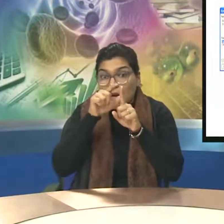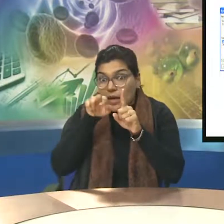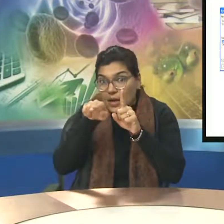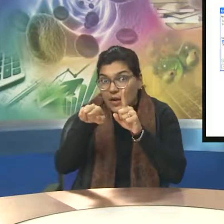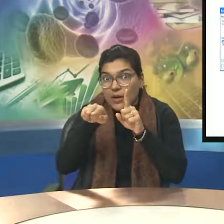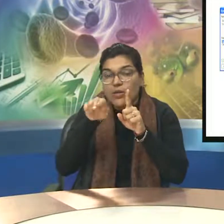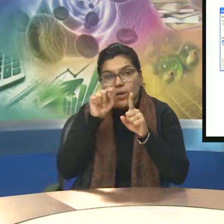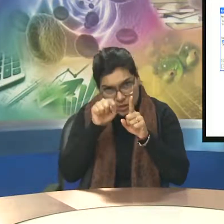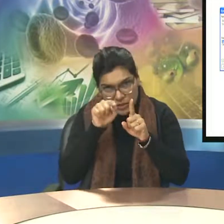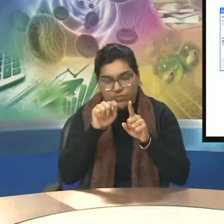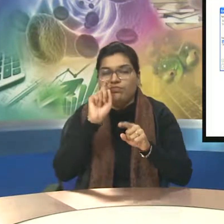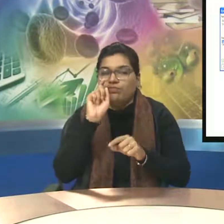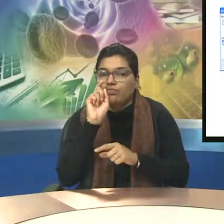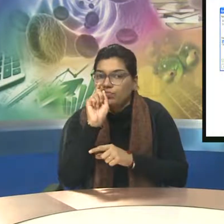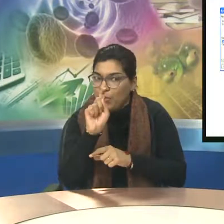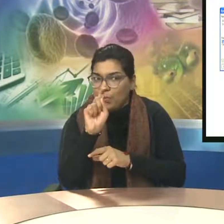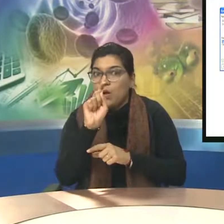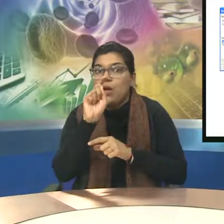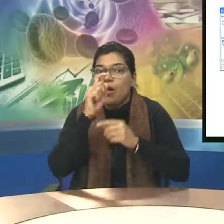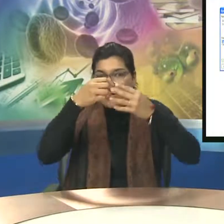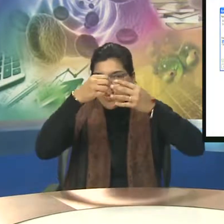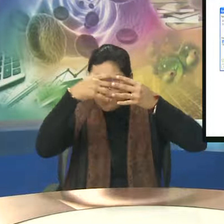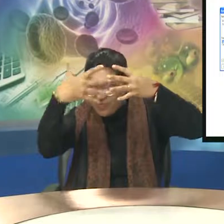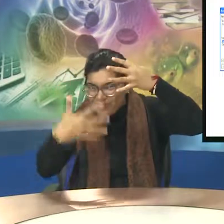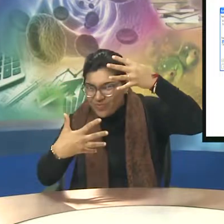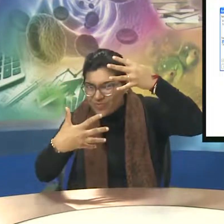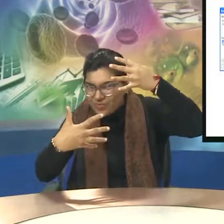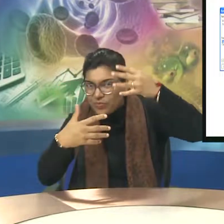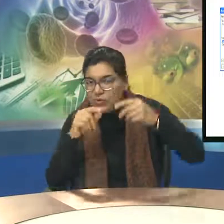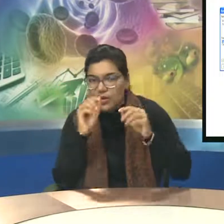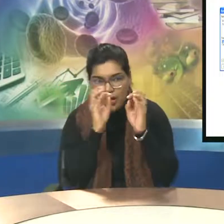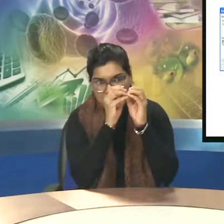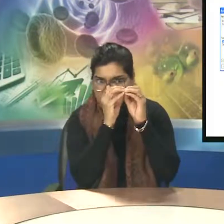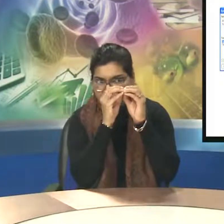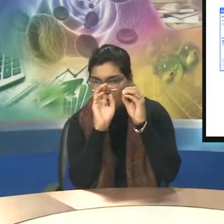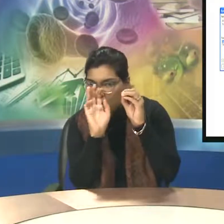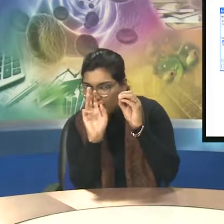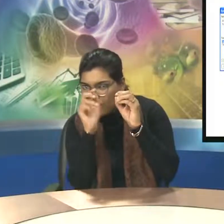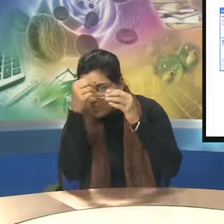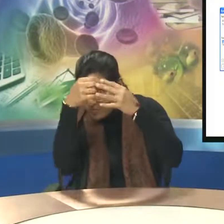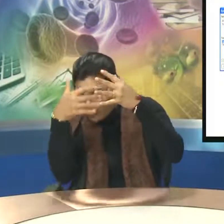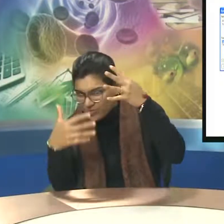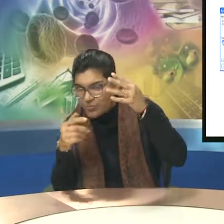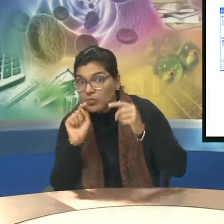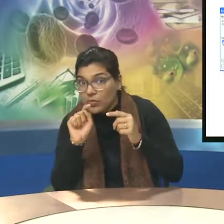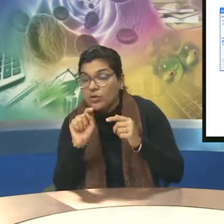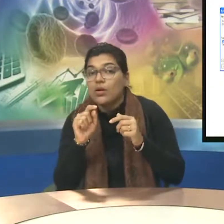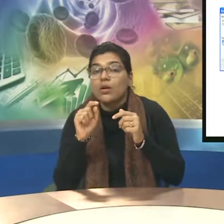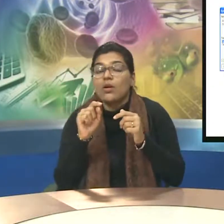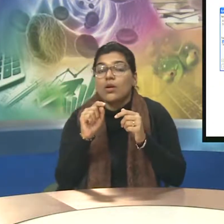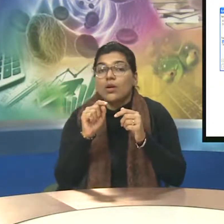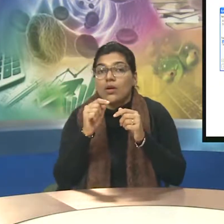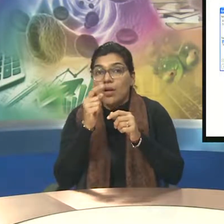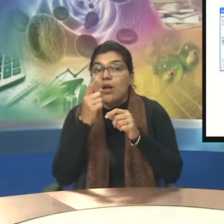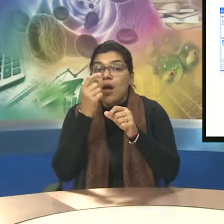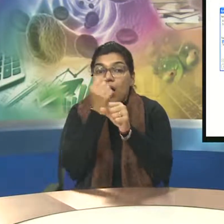add that word in the dictionary if you don't want to show as error